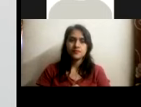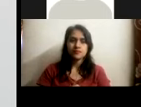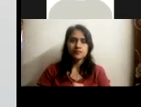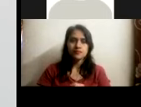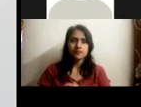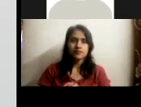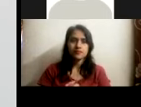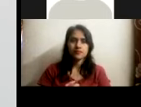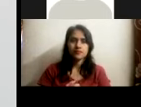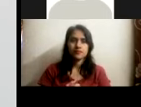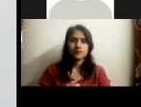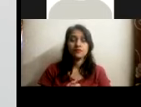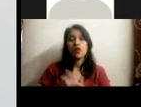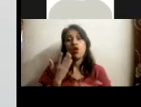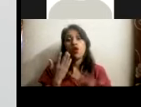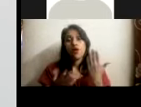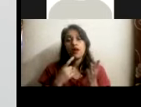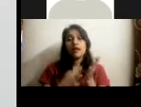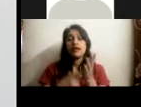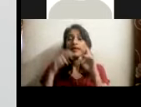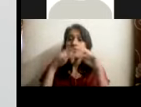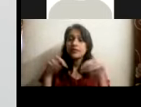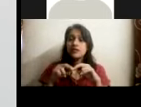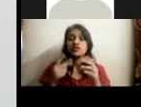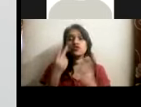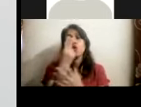can have both uses. It might